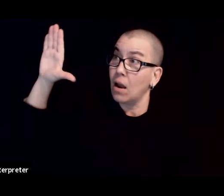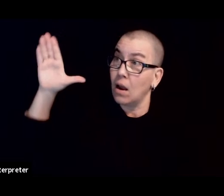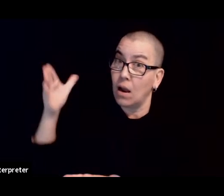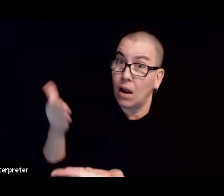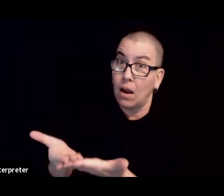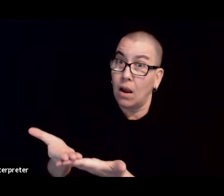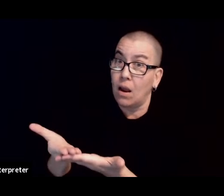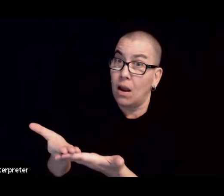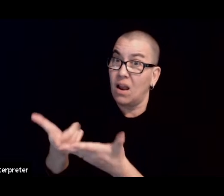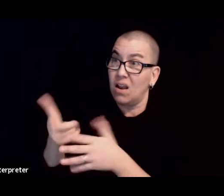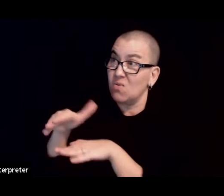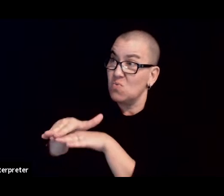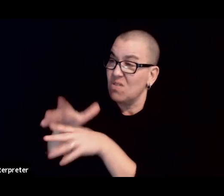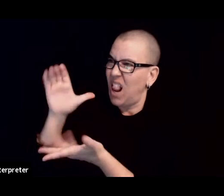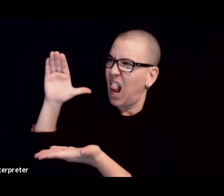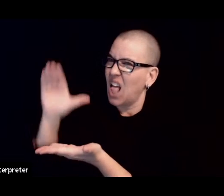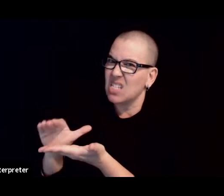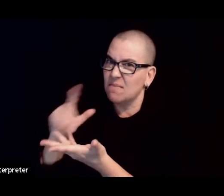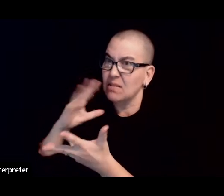big picture is here.